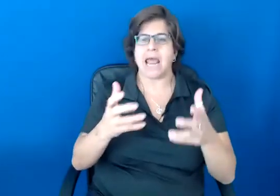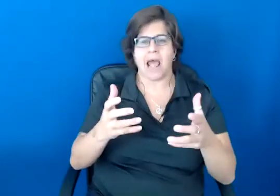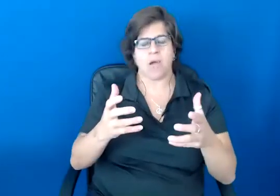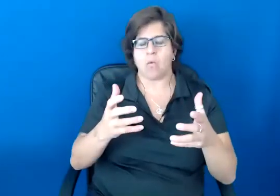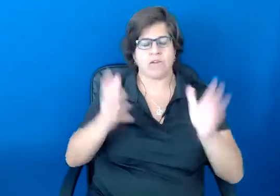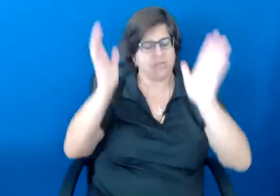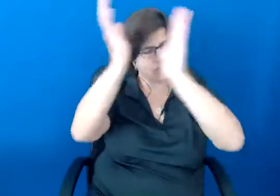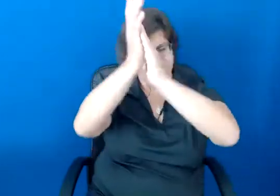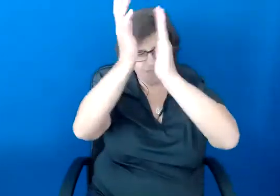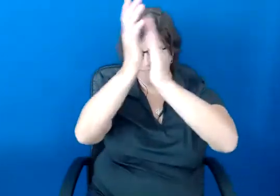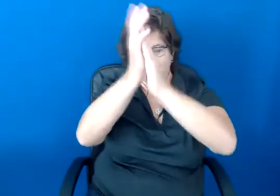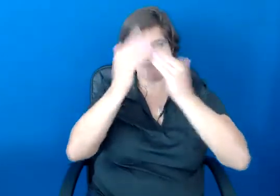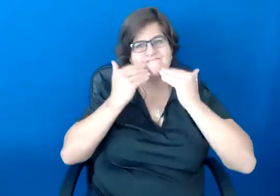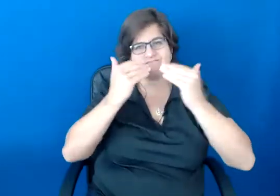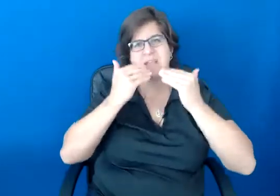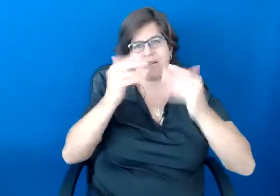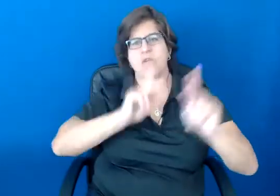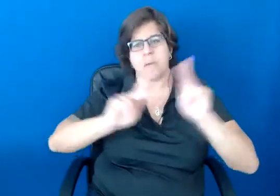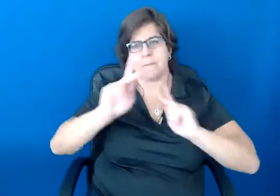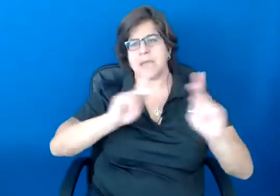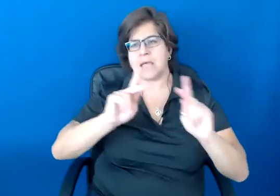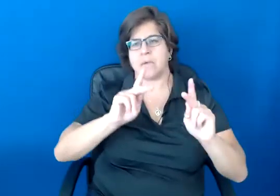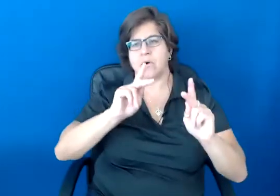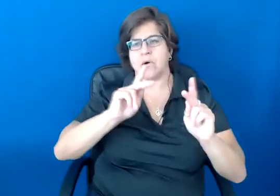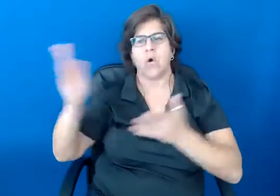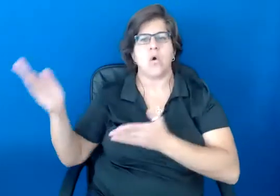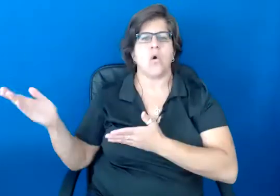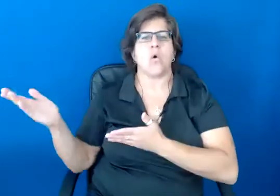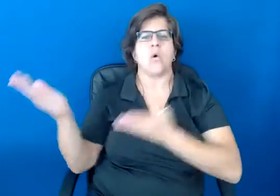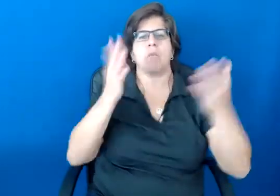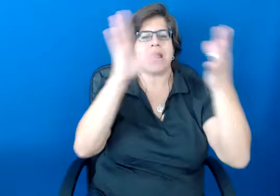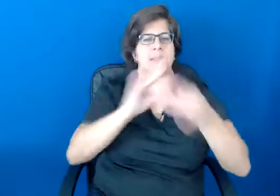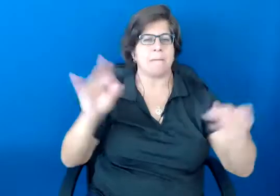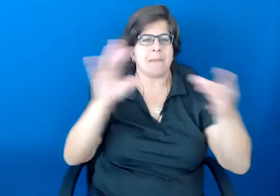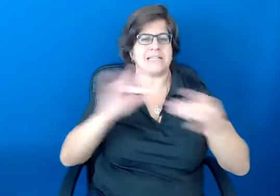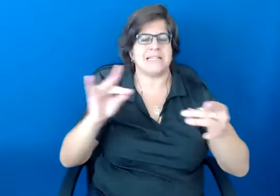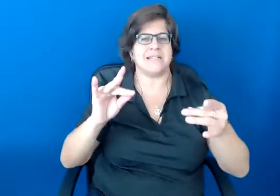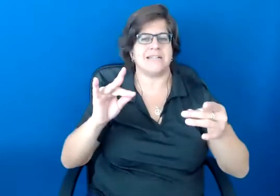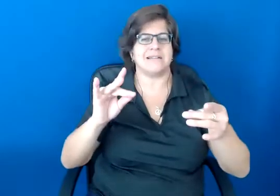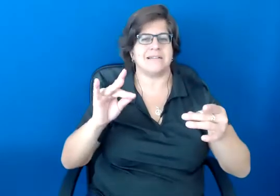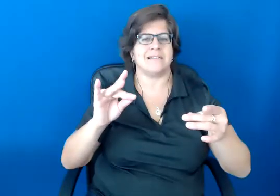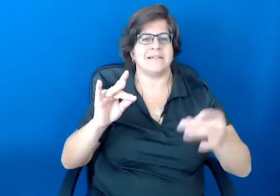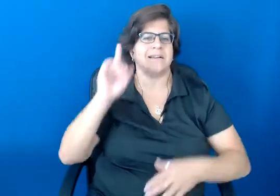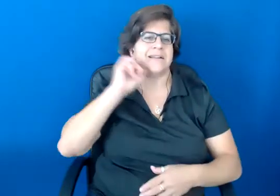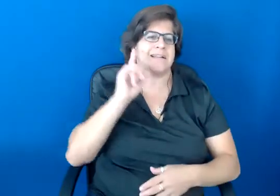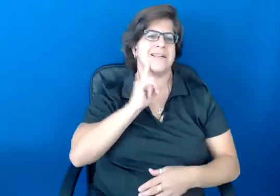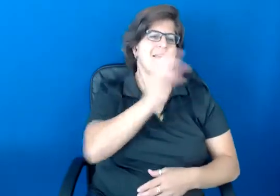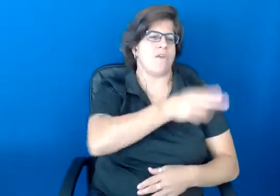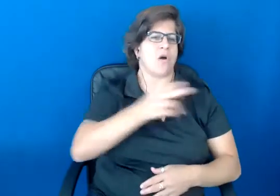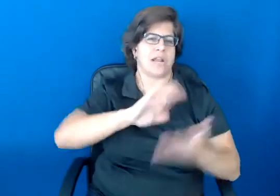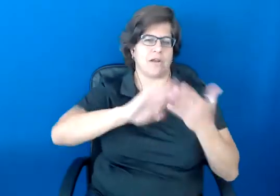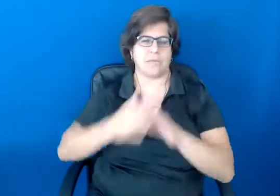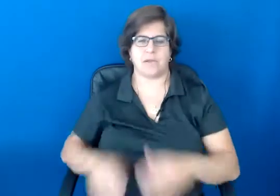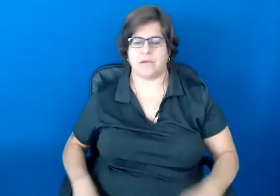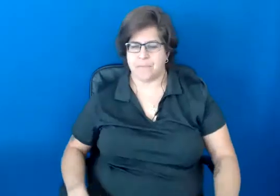give a big shout out to the people who are bringing the message to the deaf community. Thank you.